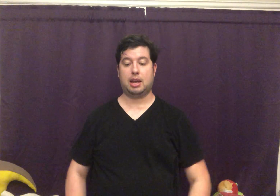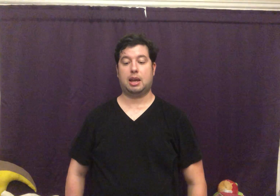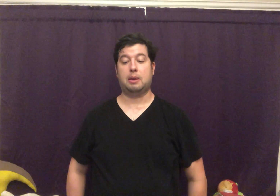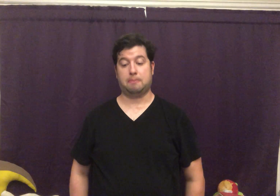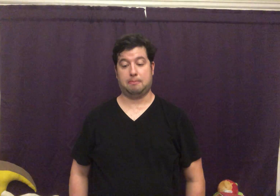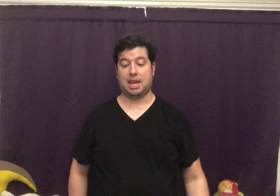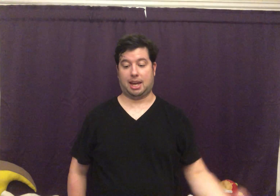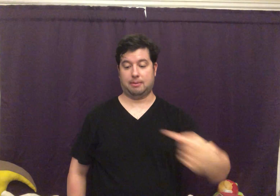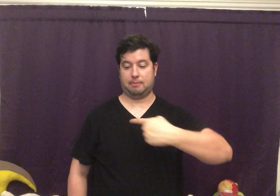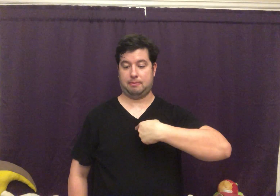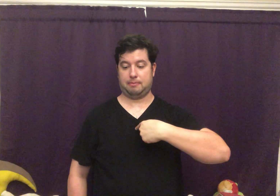Me.